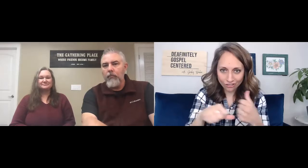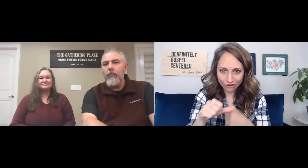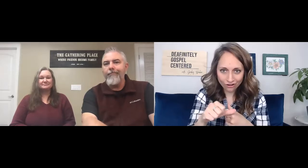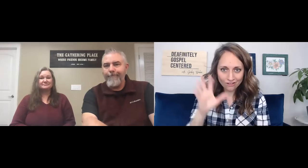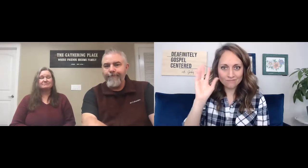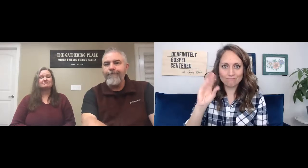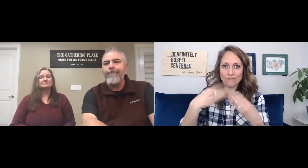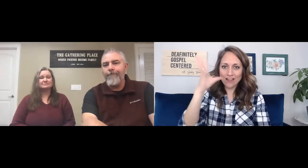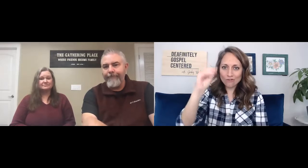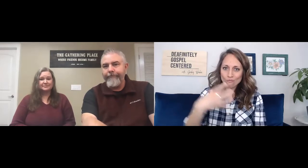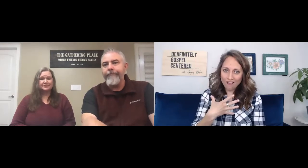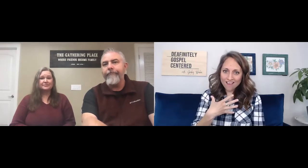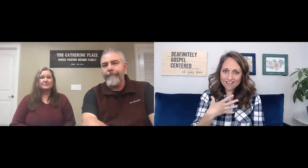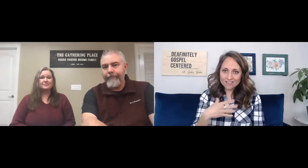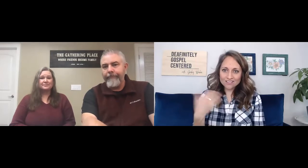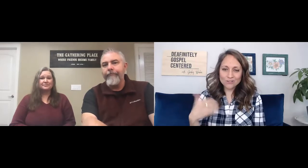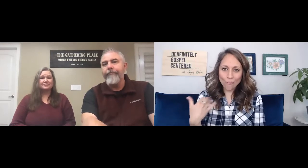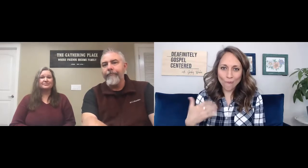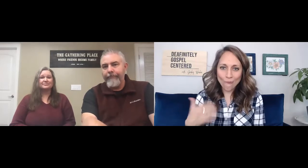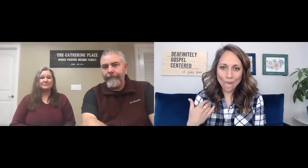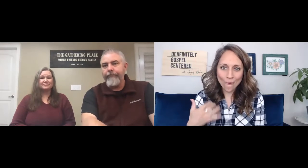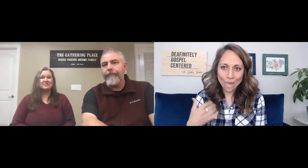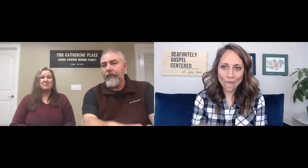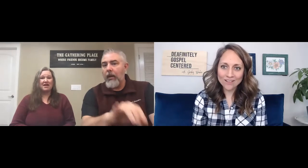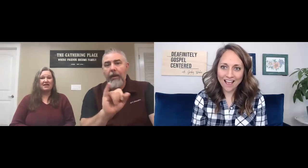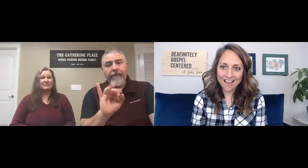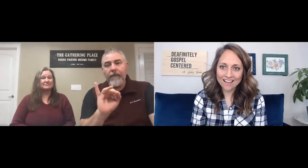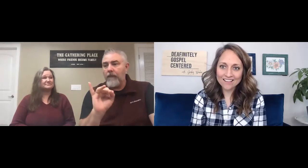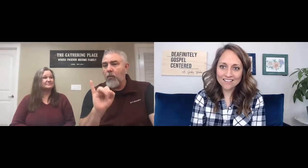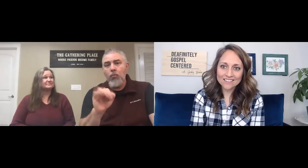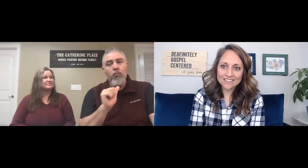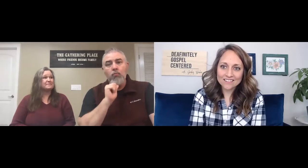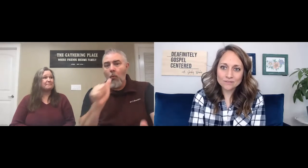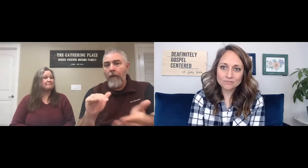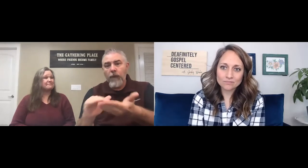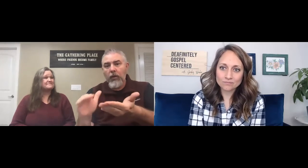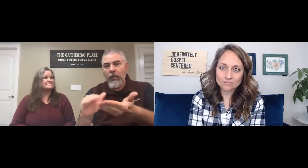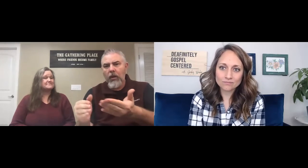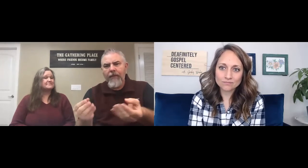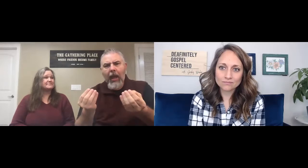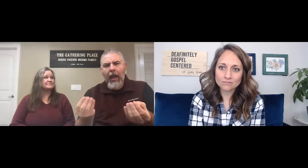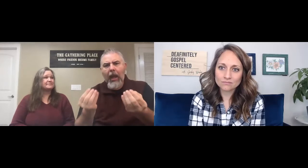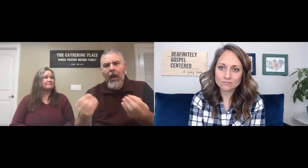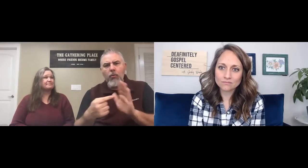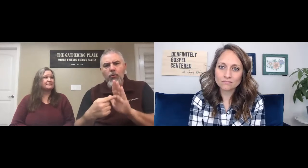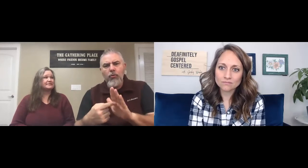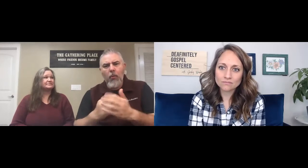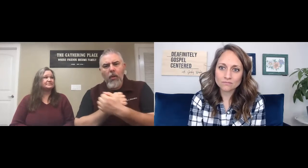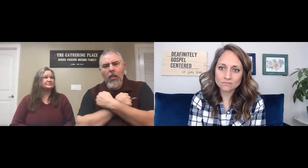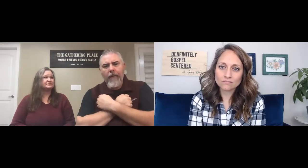can forgive each other, giving grace to each other. Wow. If you don't forgive,